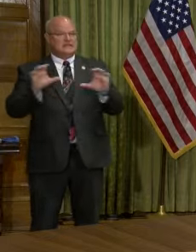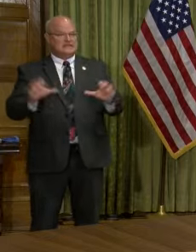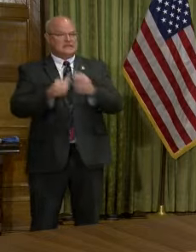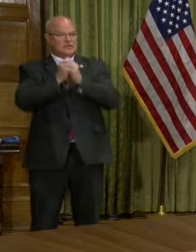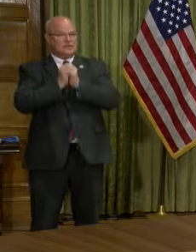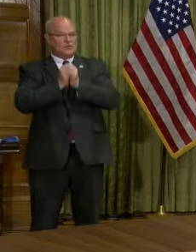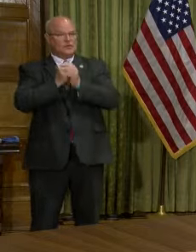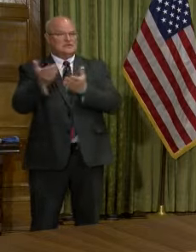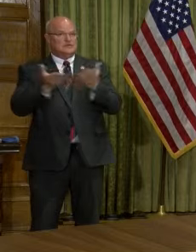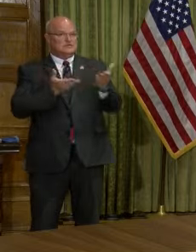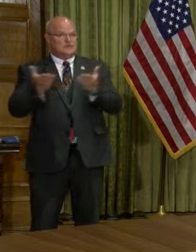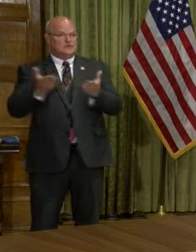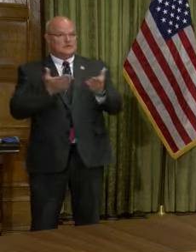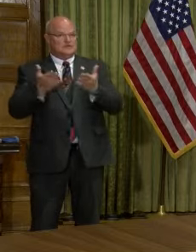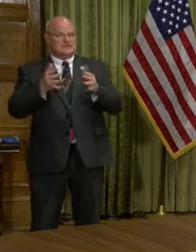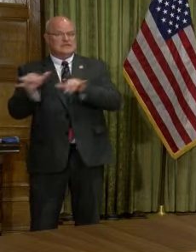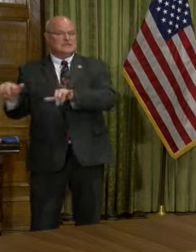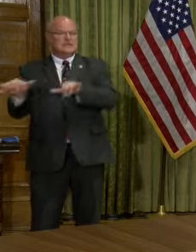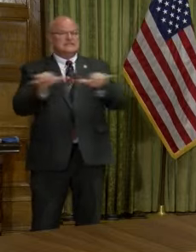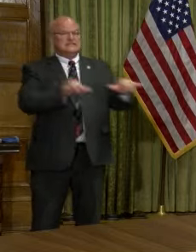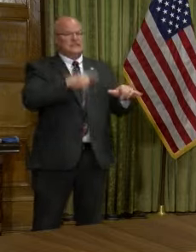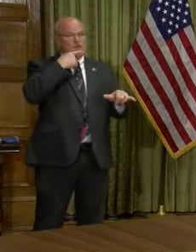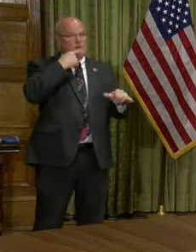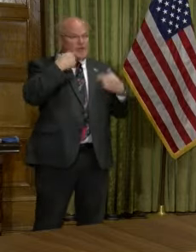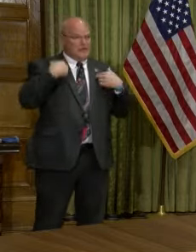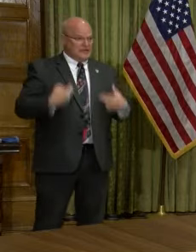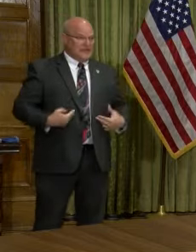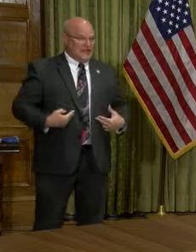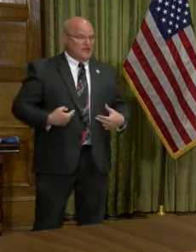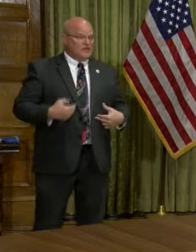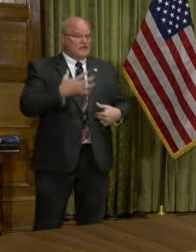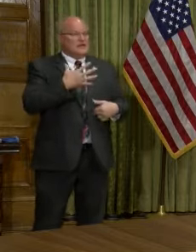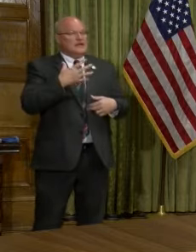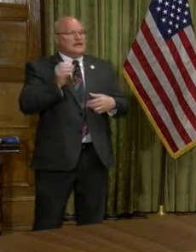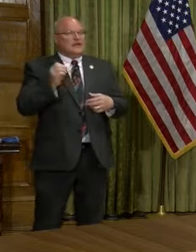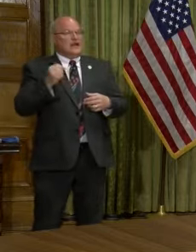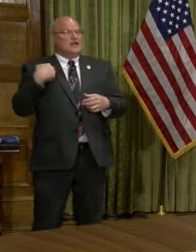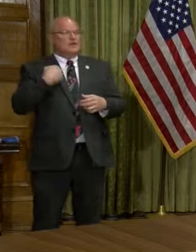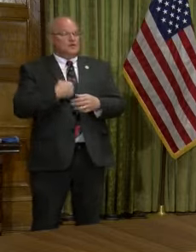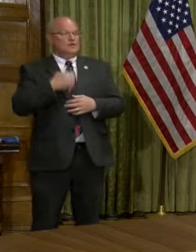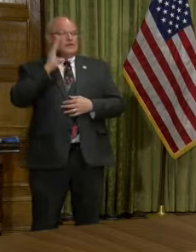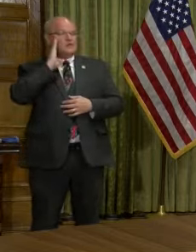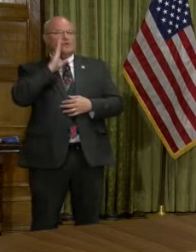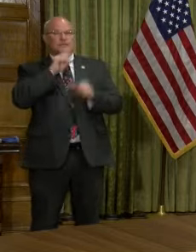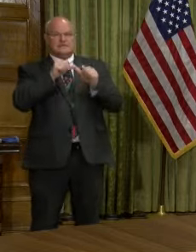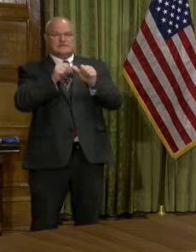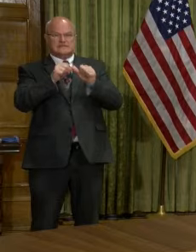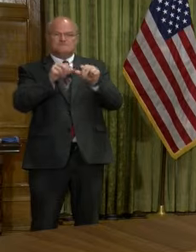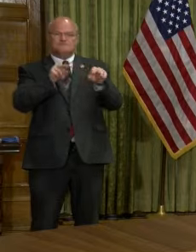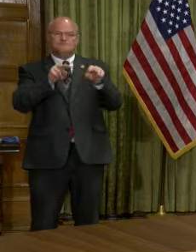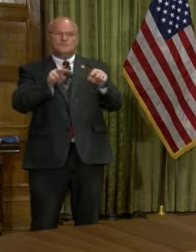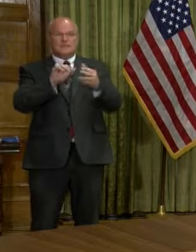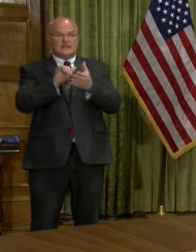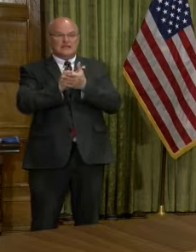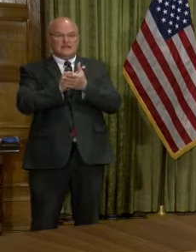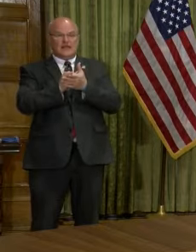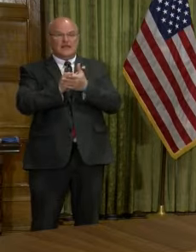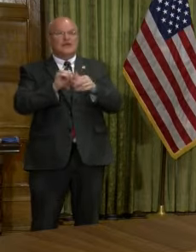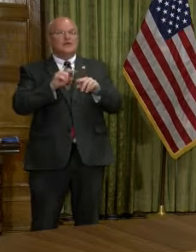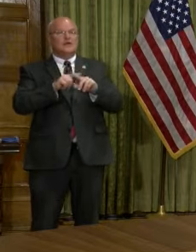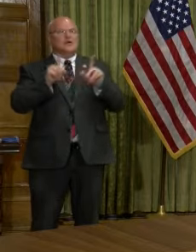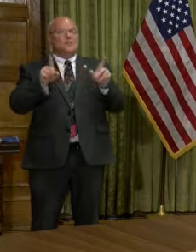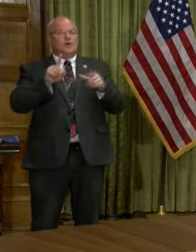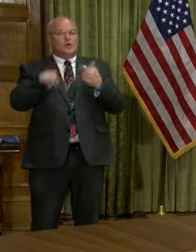their worship services consistent with public health, and we're going to be continuing to look at that. But